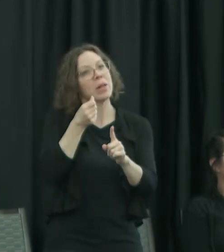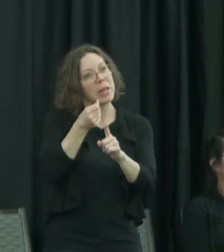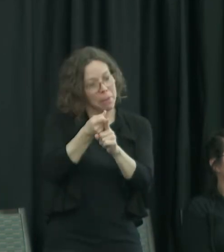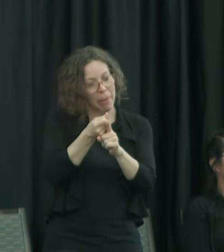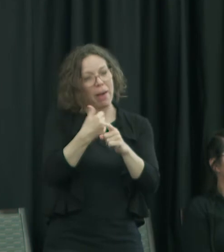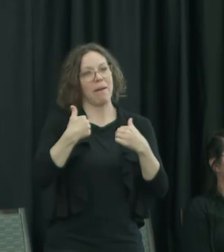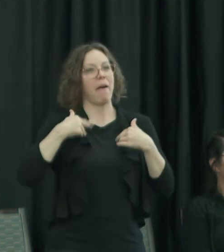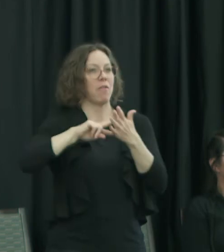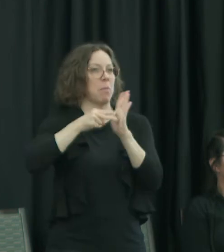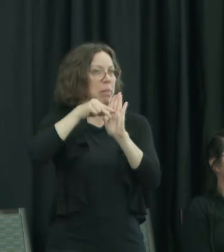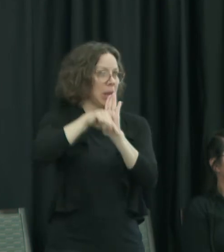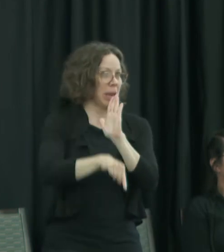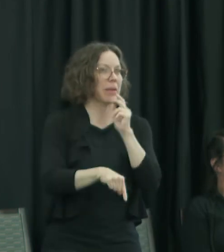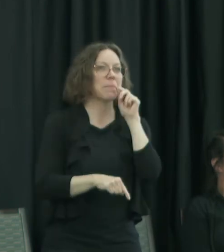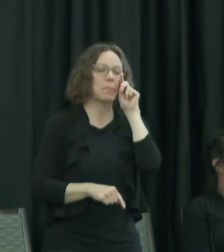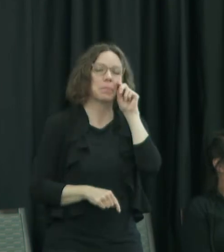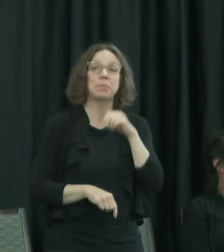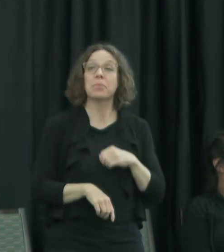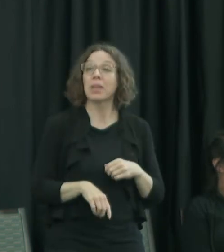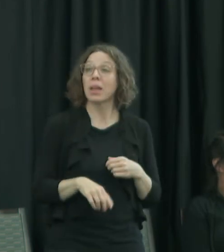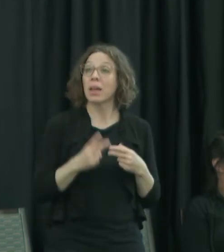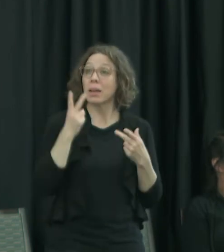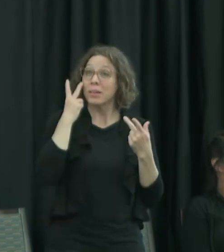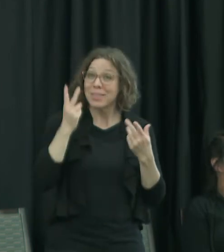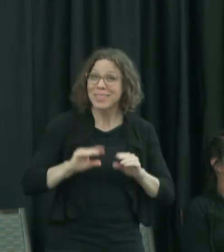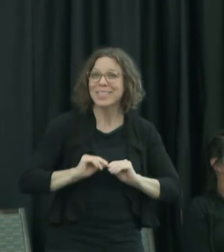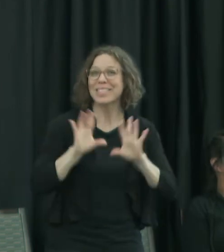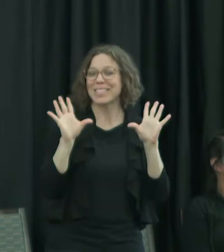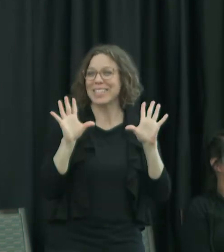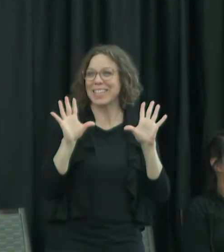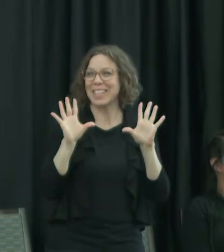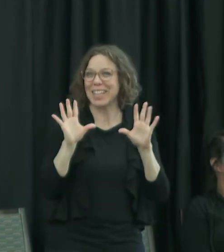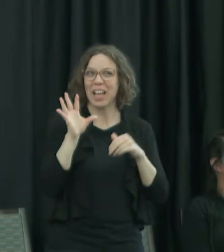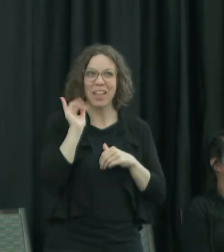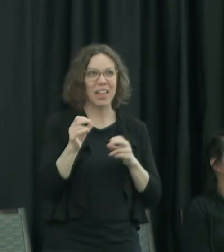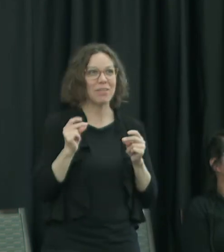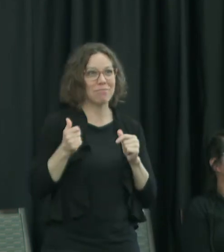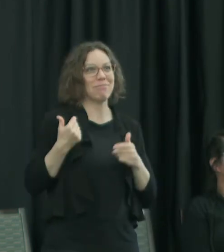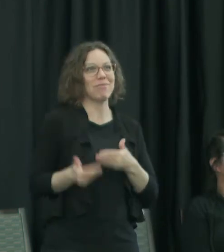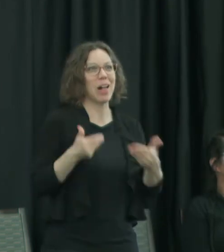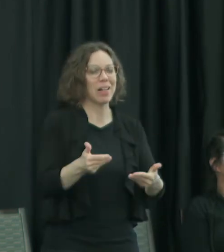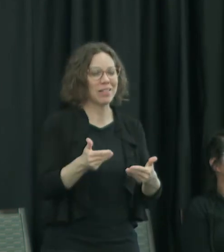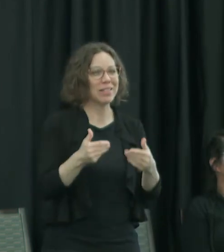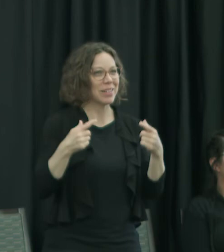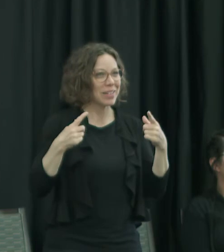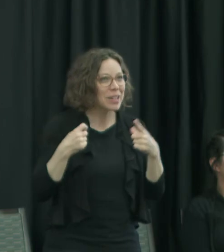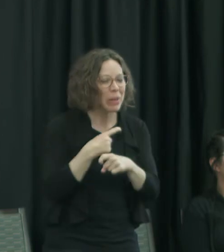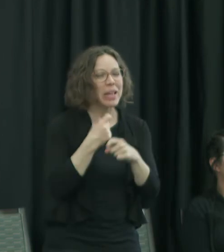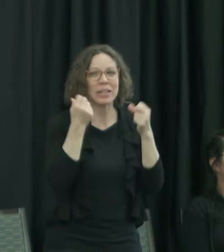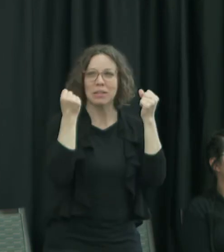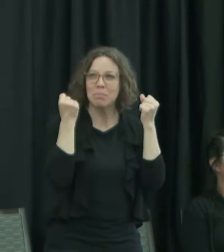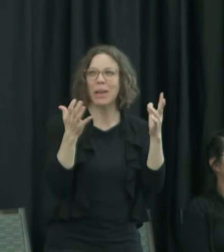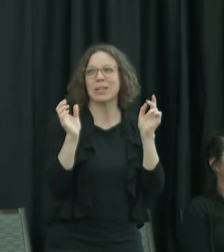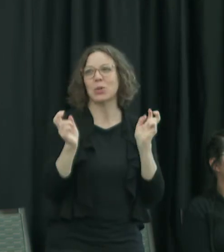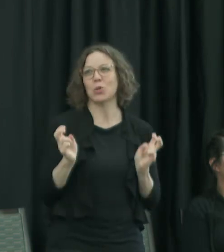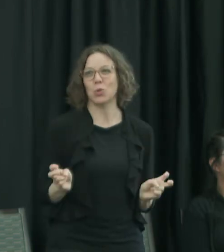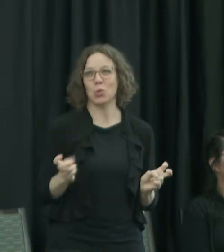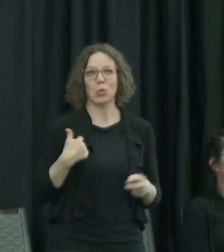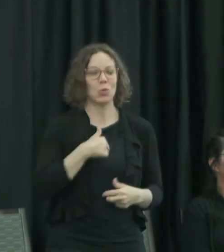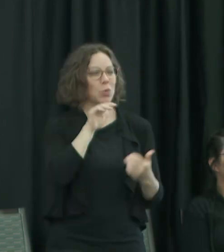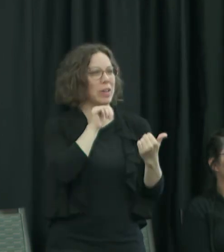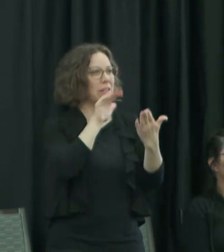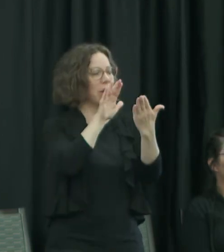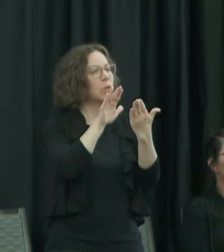meaningful. As you can see, the velocity, complexity, and the number of issues that we face